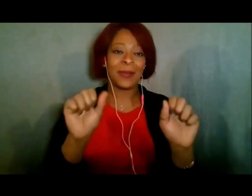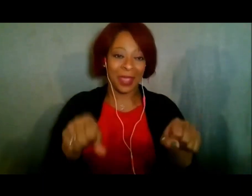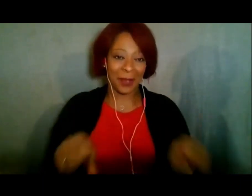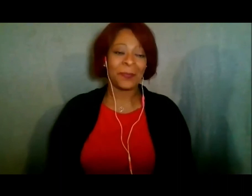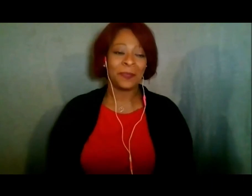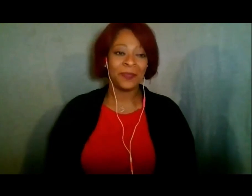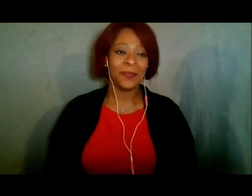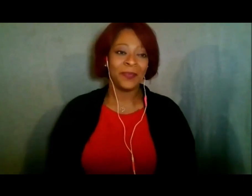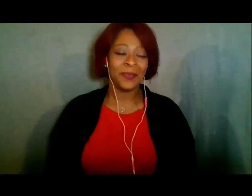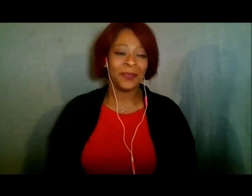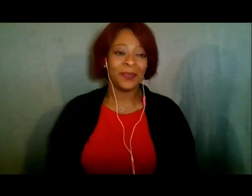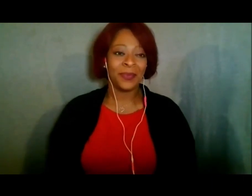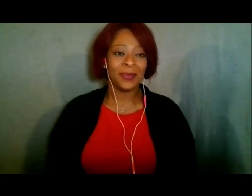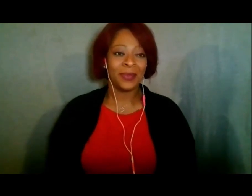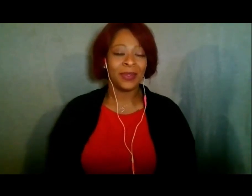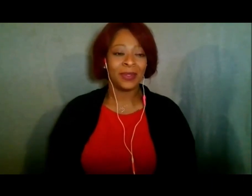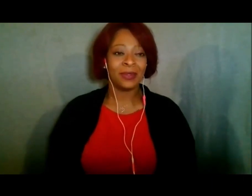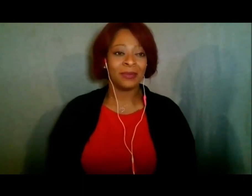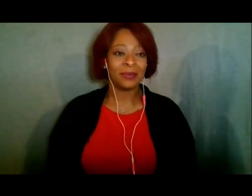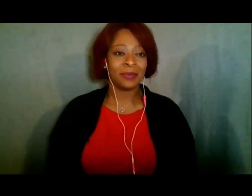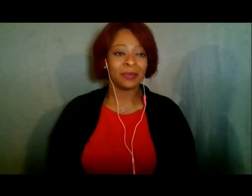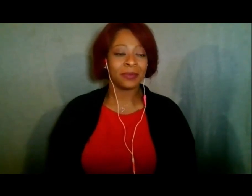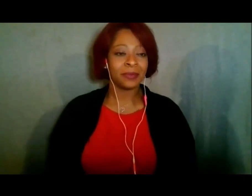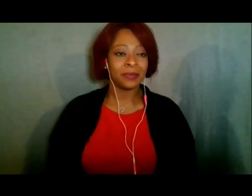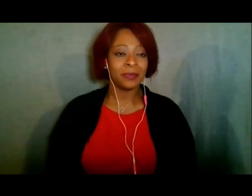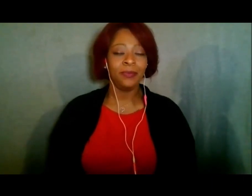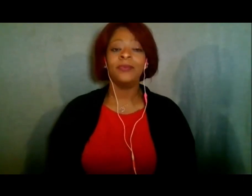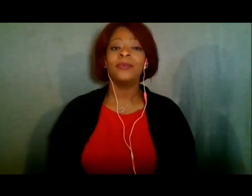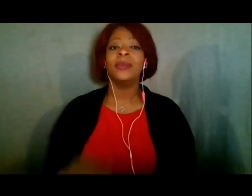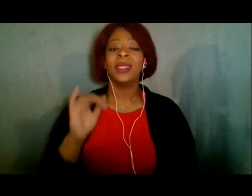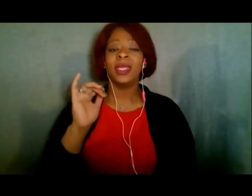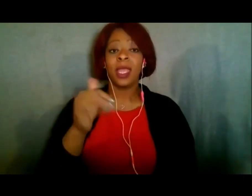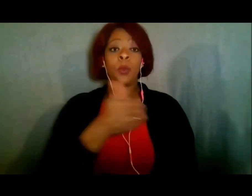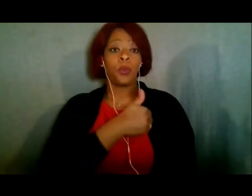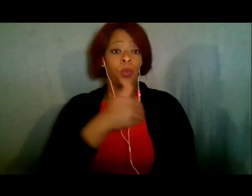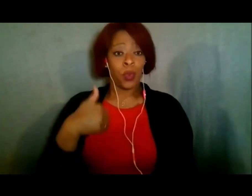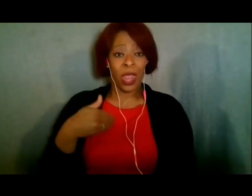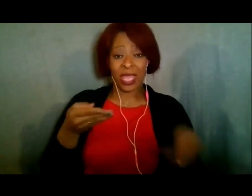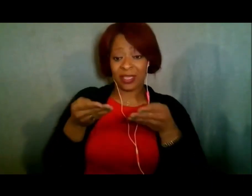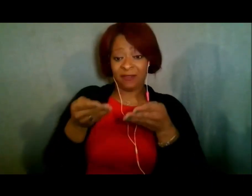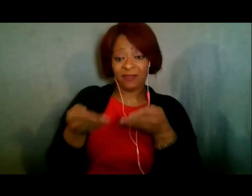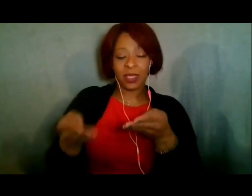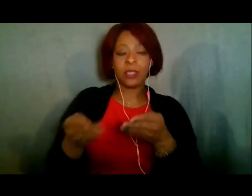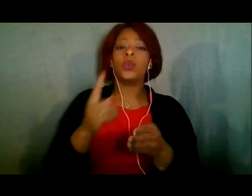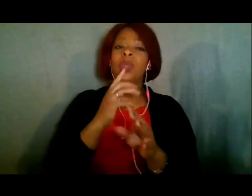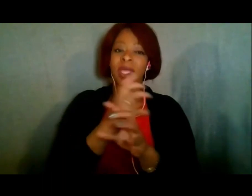Okay. It is safe for breastfeeding.